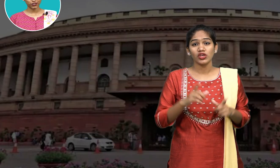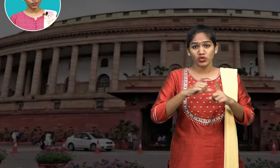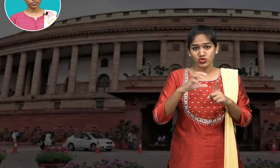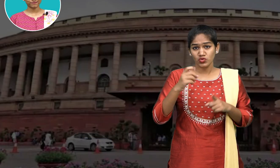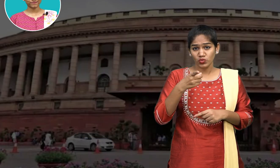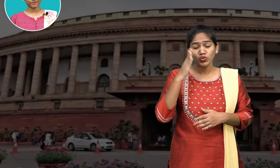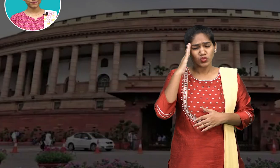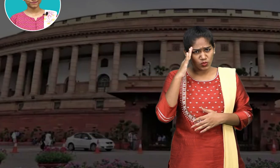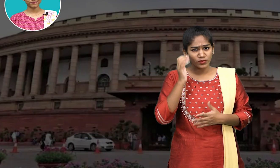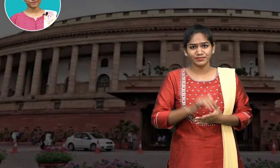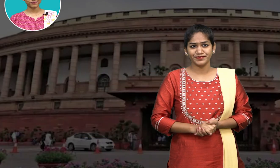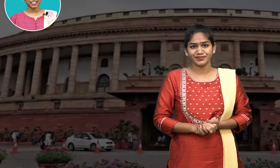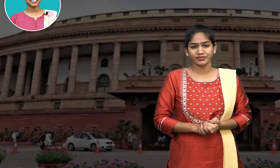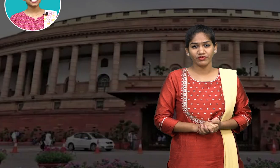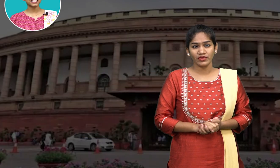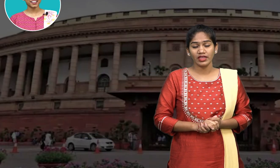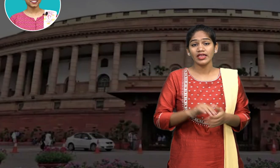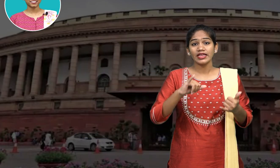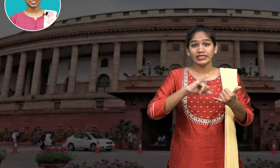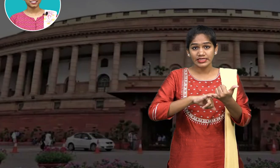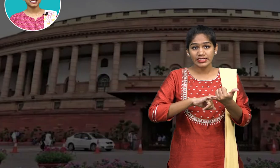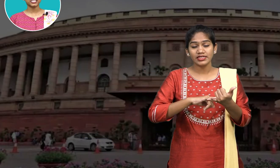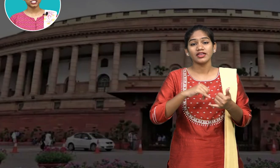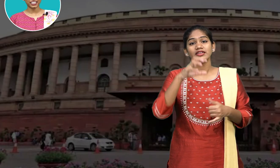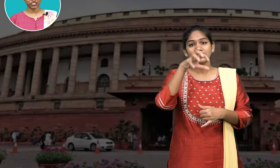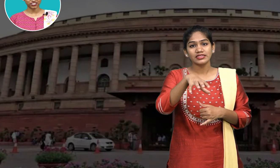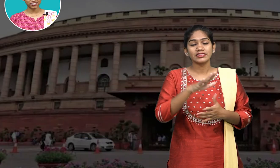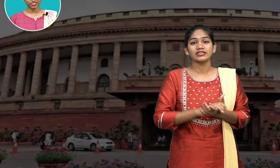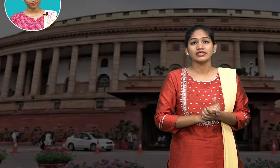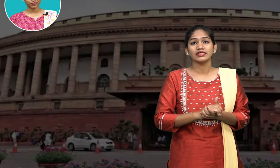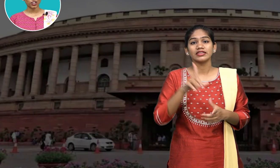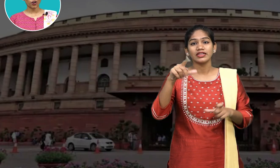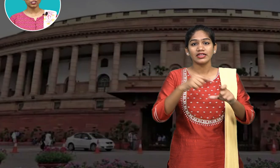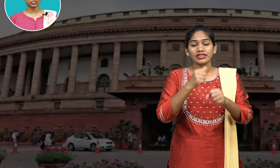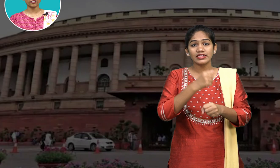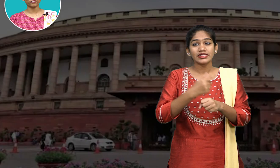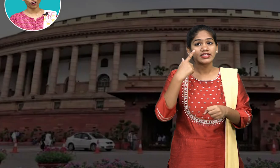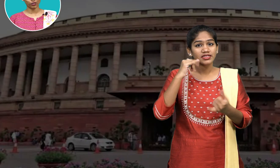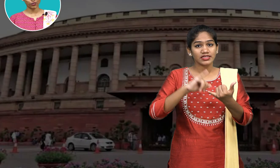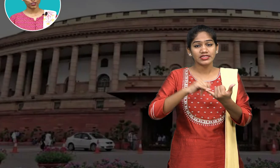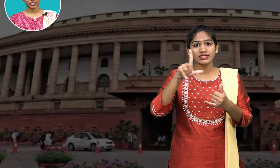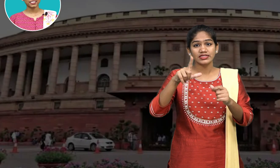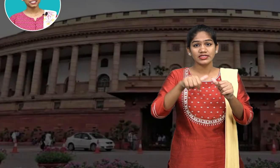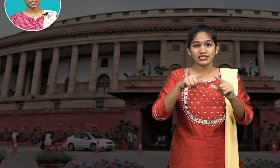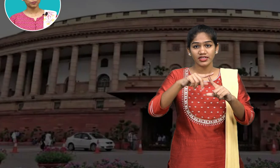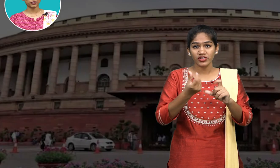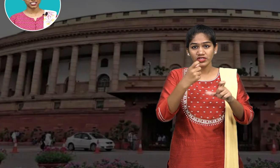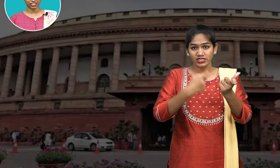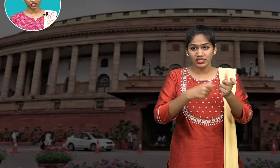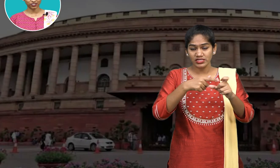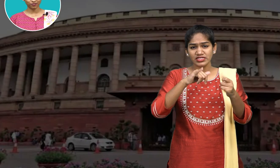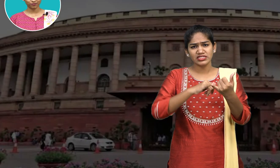Do you know? The state legislatures also follow the